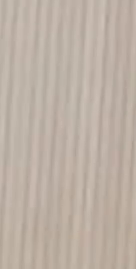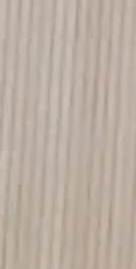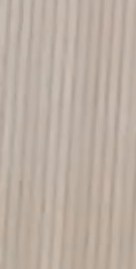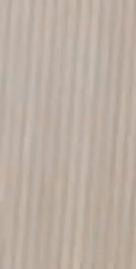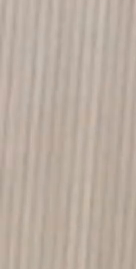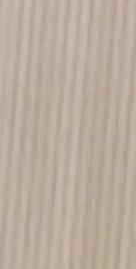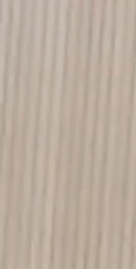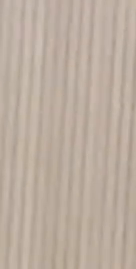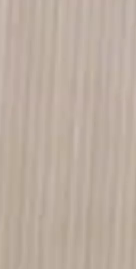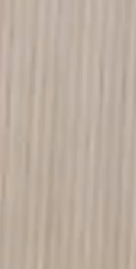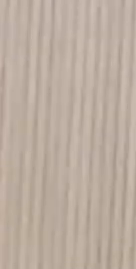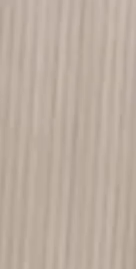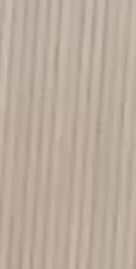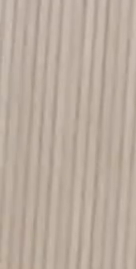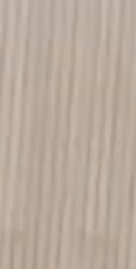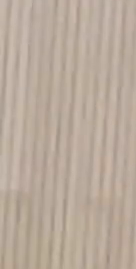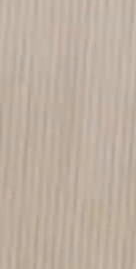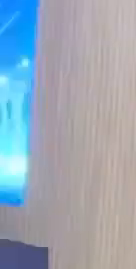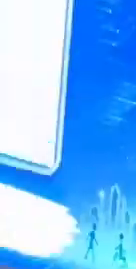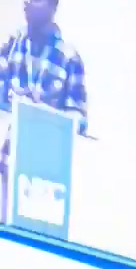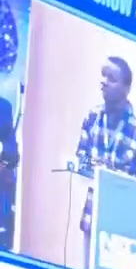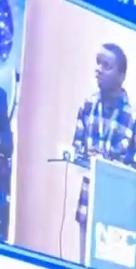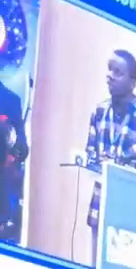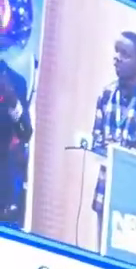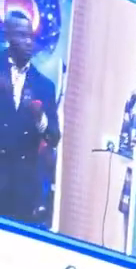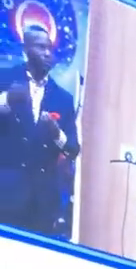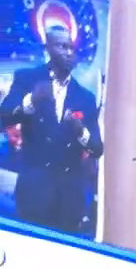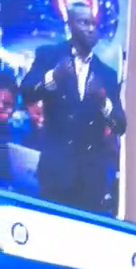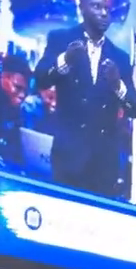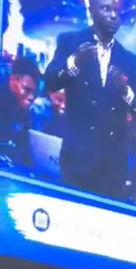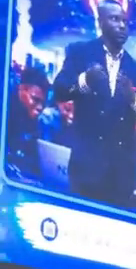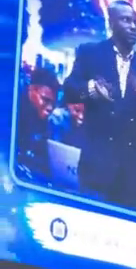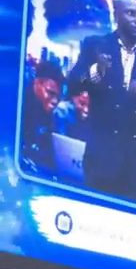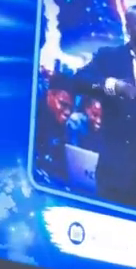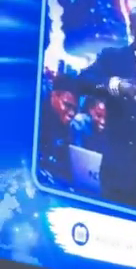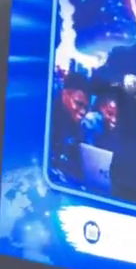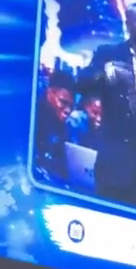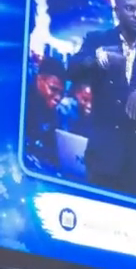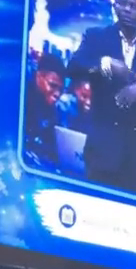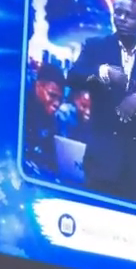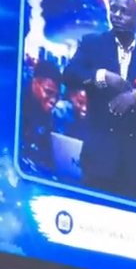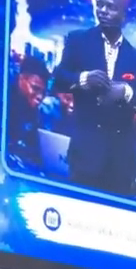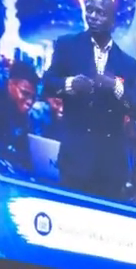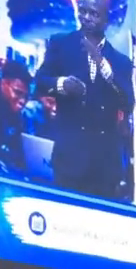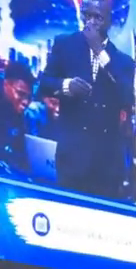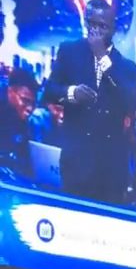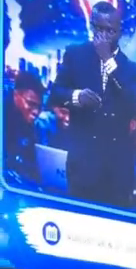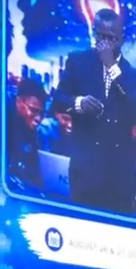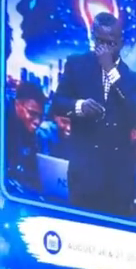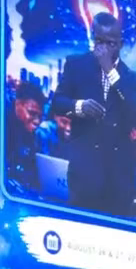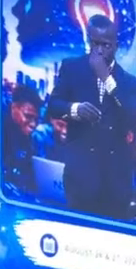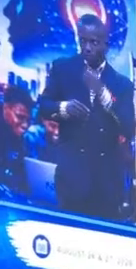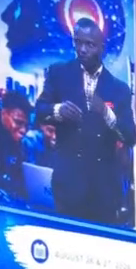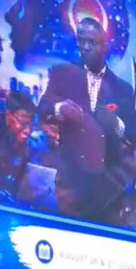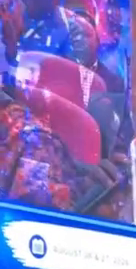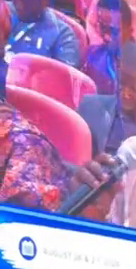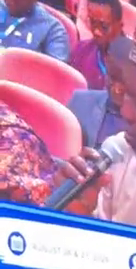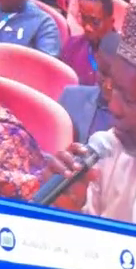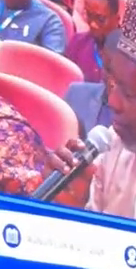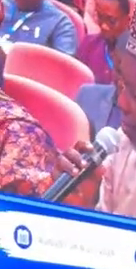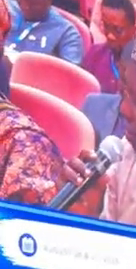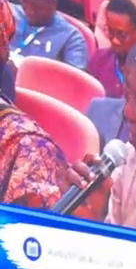Okay, the lead judge would address the issue of the increase in time. Yeah, well, we thank